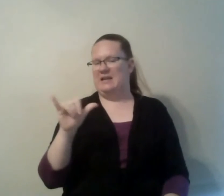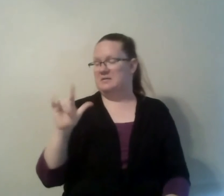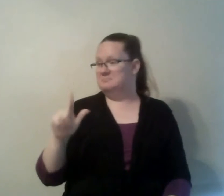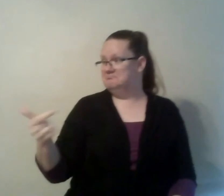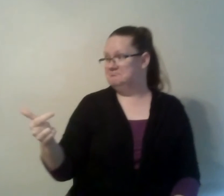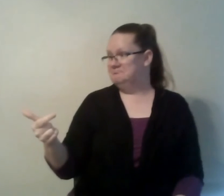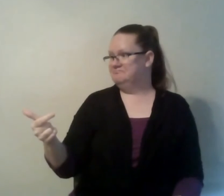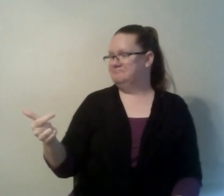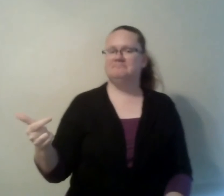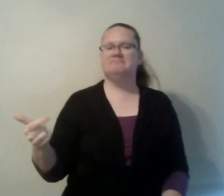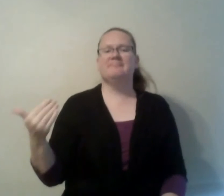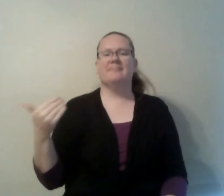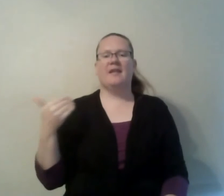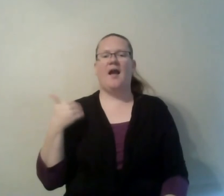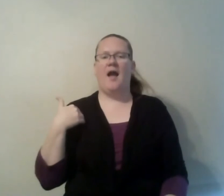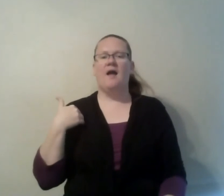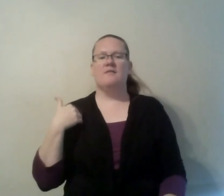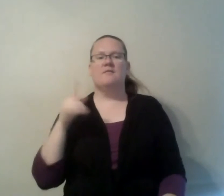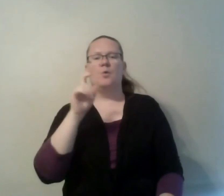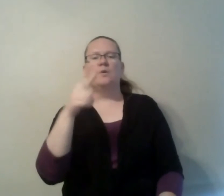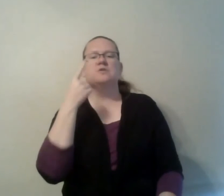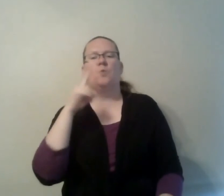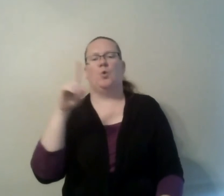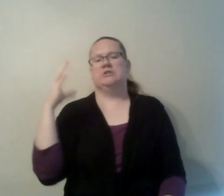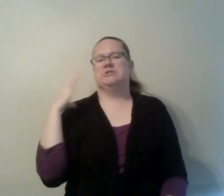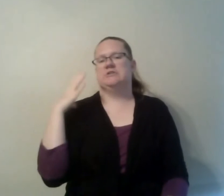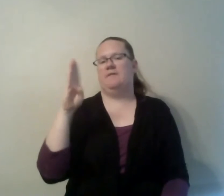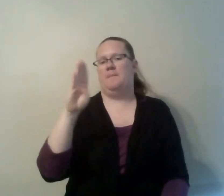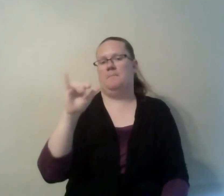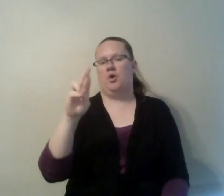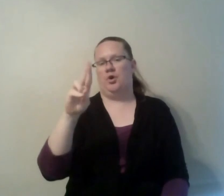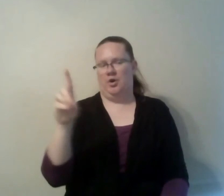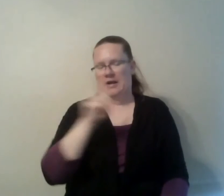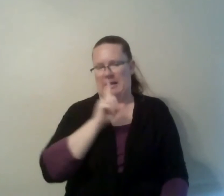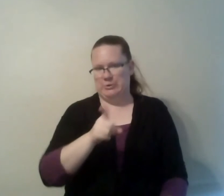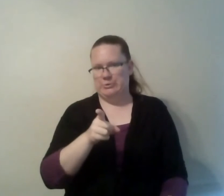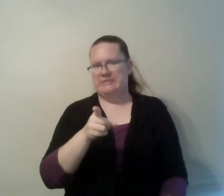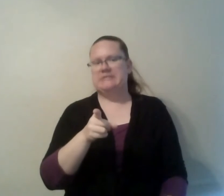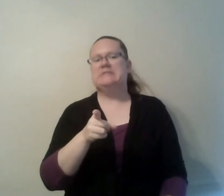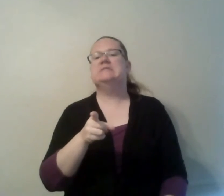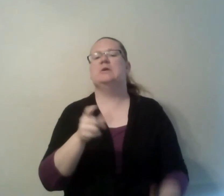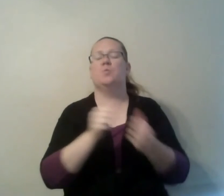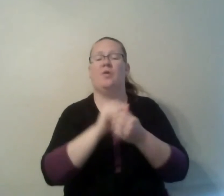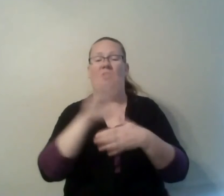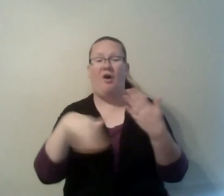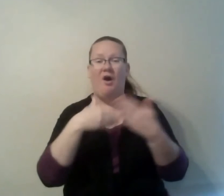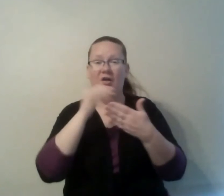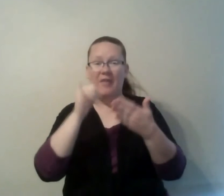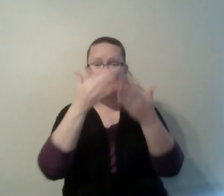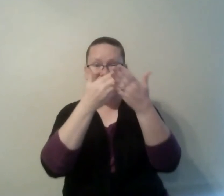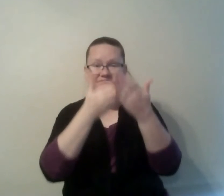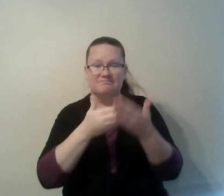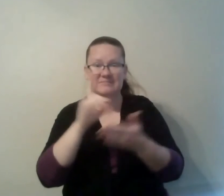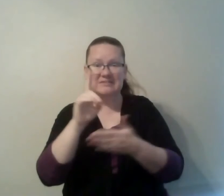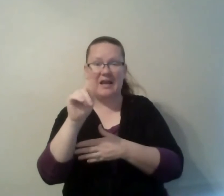I have a two-part question for Chief Byrd, actually. Now, Chief, with all this data that we've been getting about